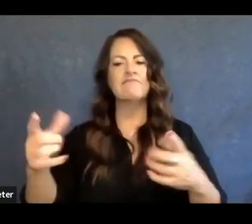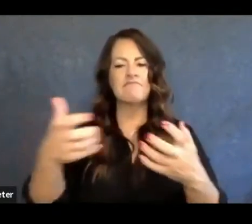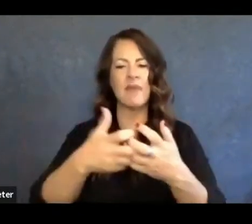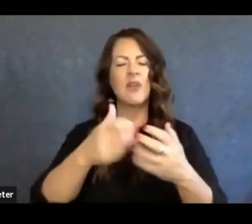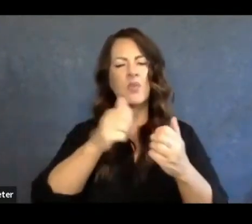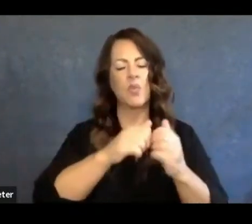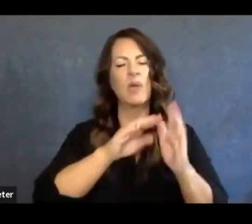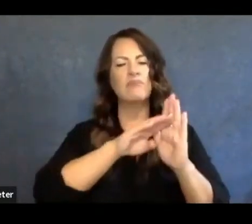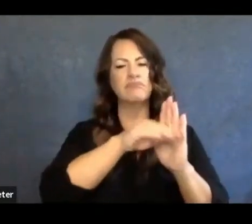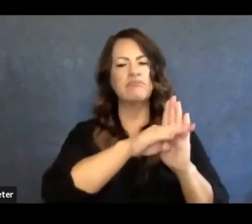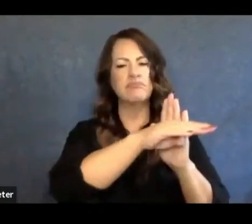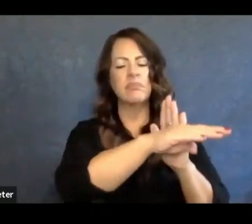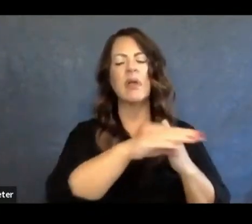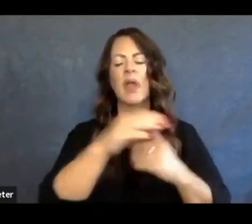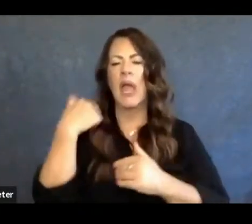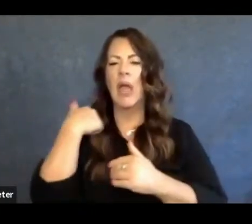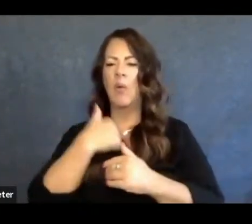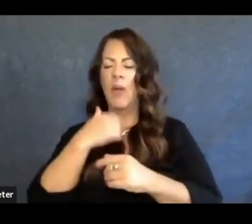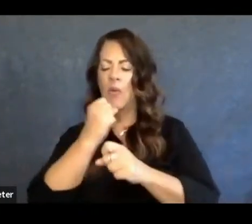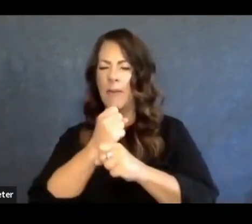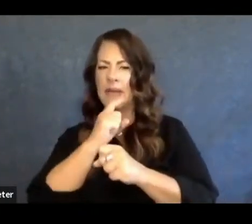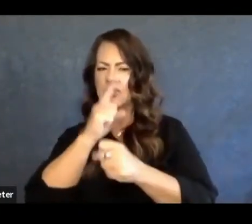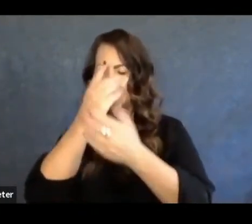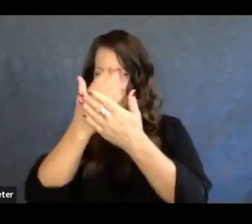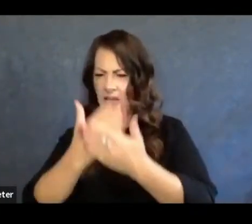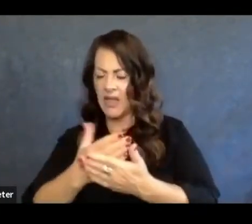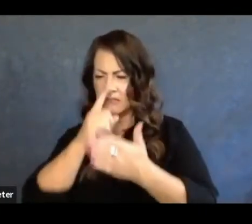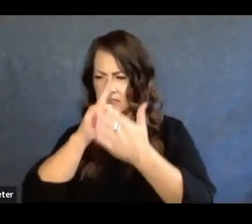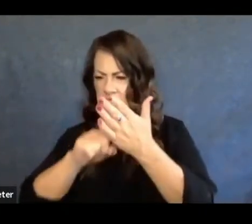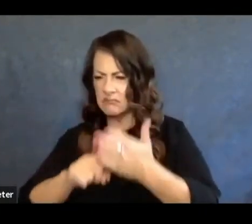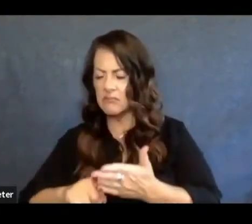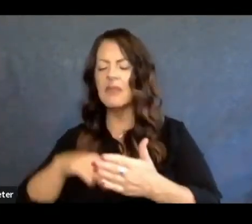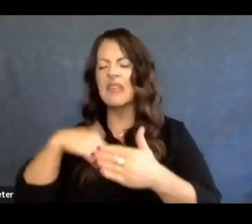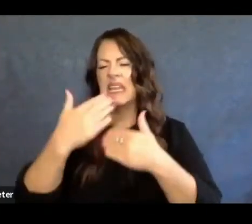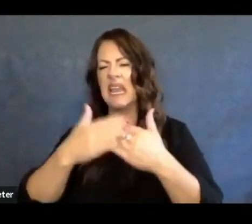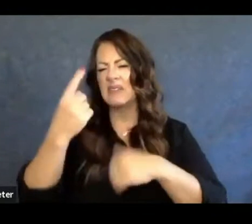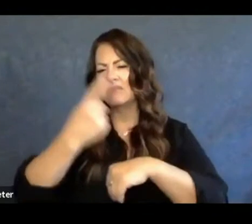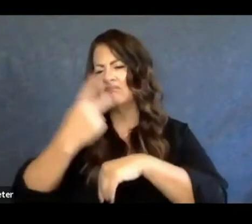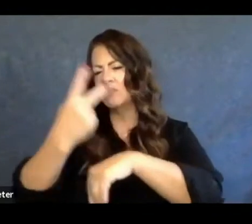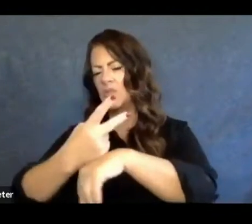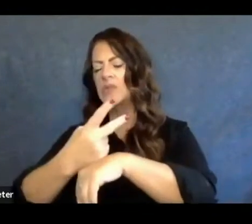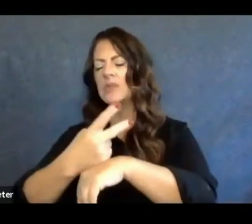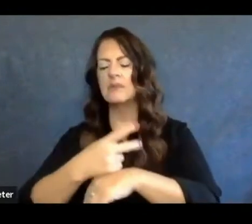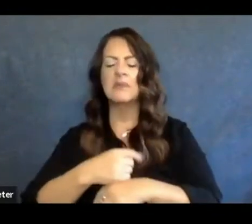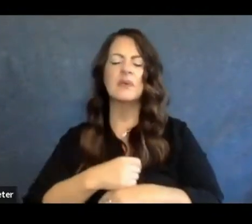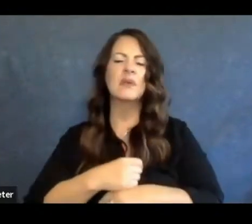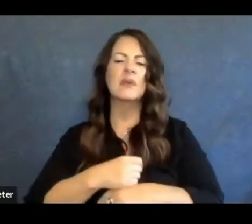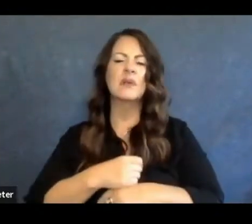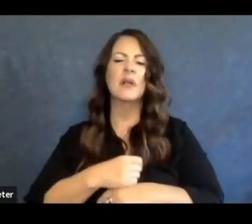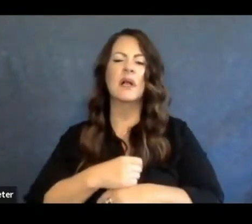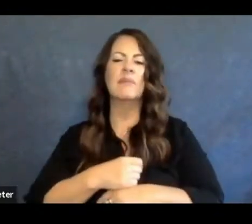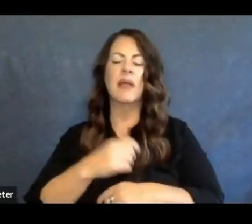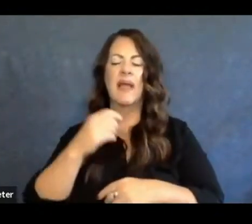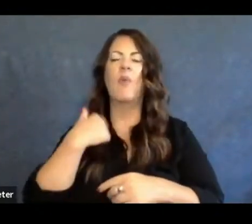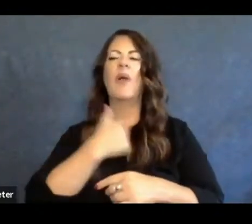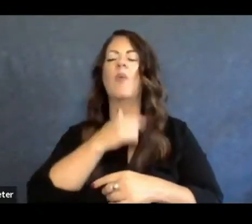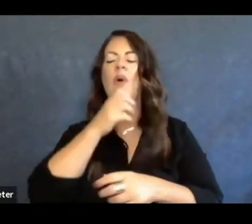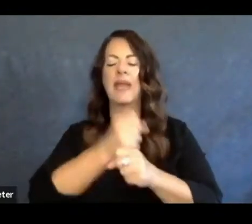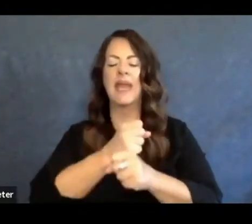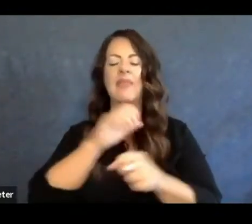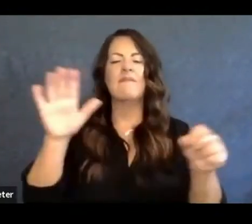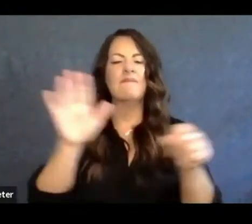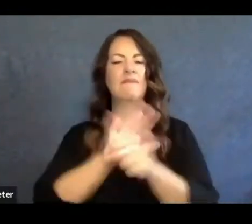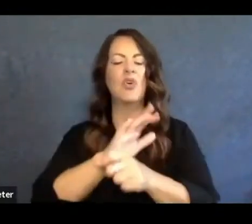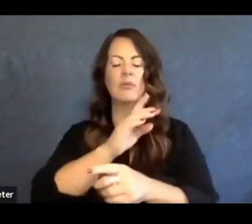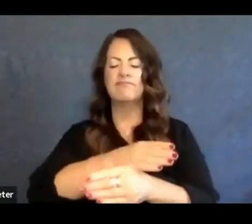be validating that over the next 24 to 48 hours, and especially as we get the fully completed data reports from